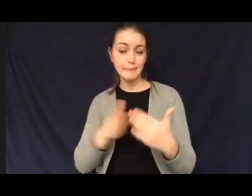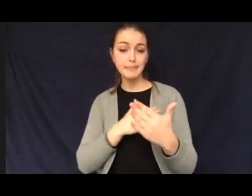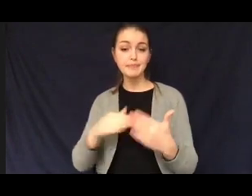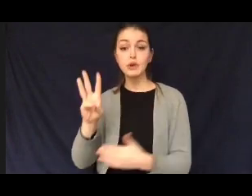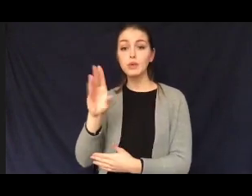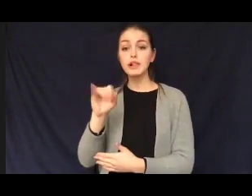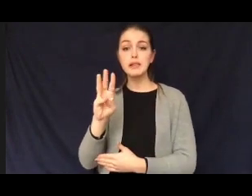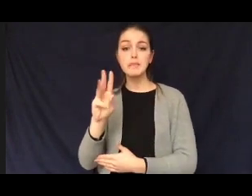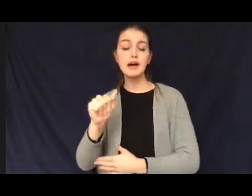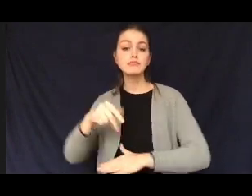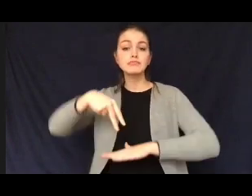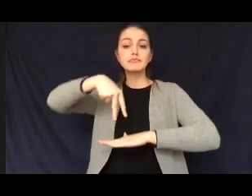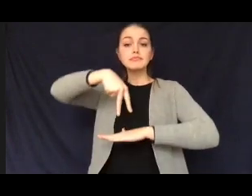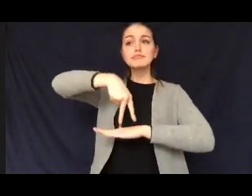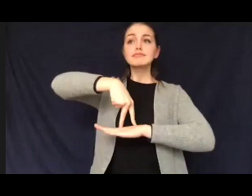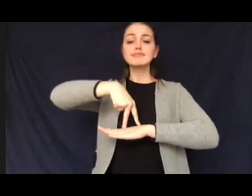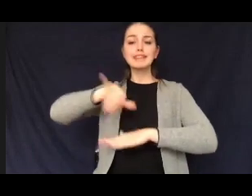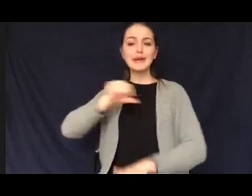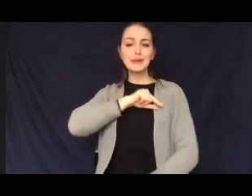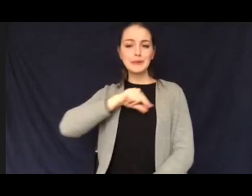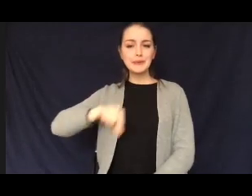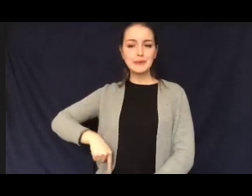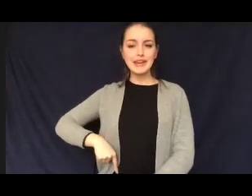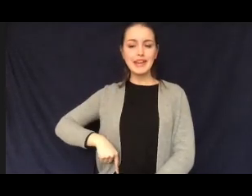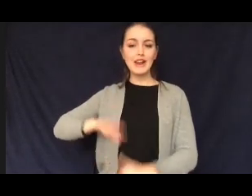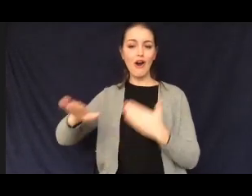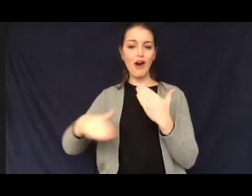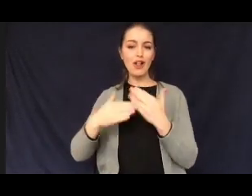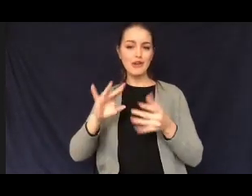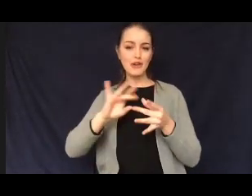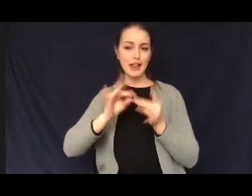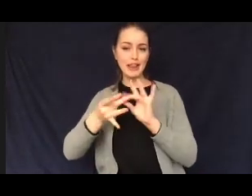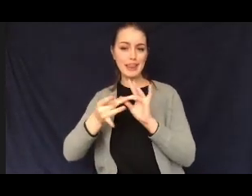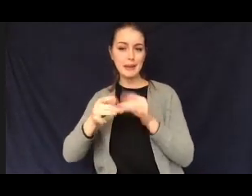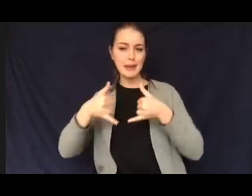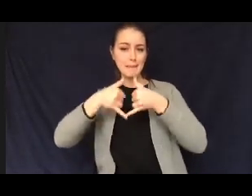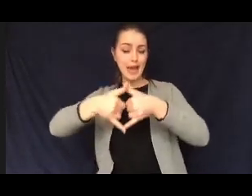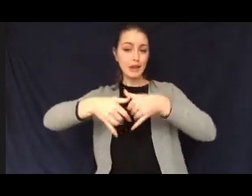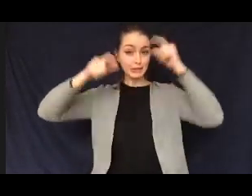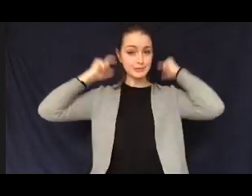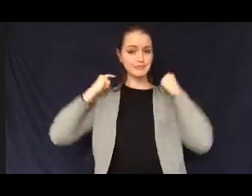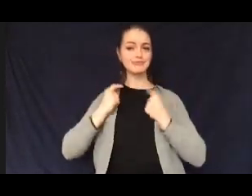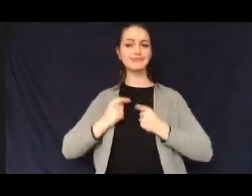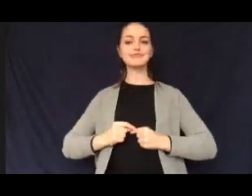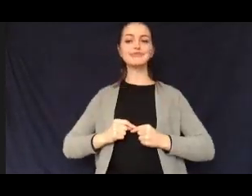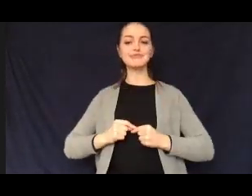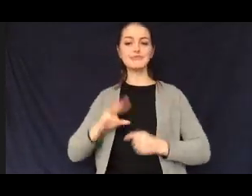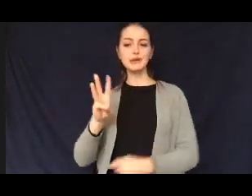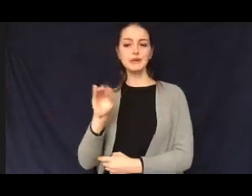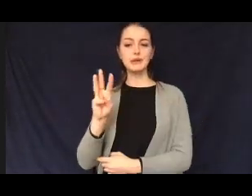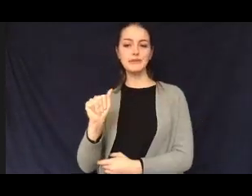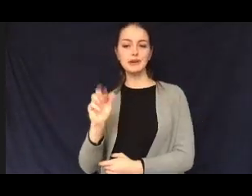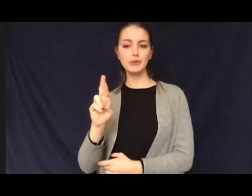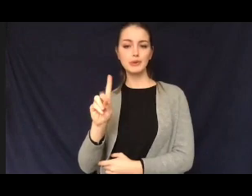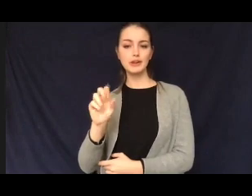like a queen, the last of her 3 Olympic gold medals hanging around her neck. Wilma Rudolph, once known as